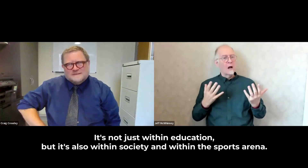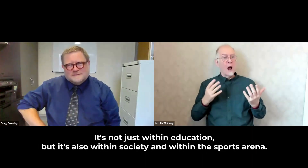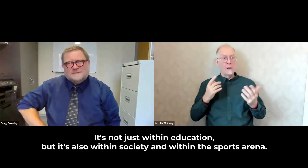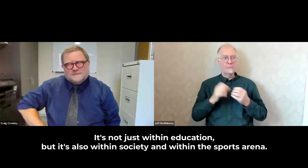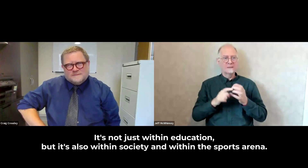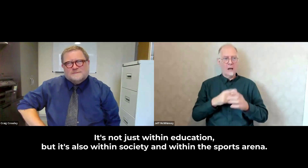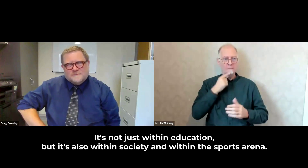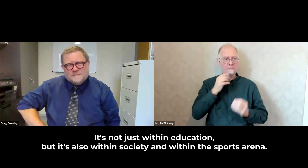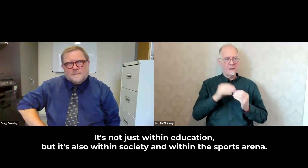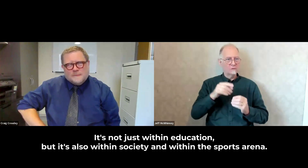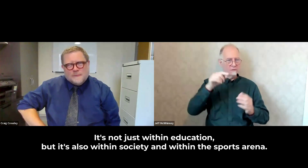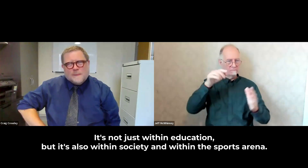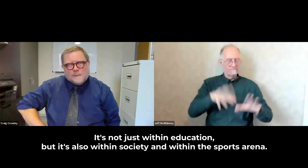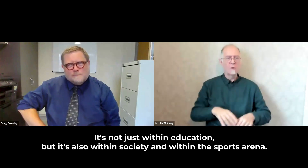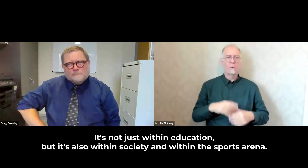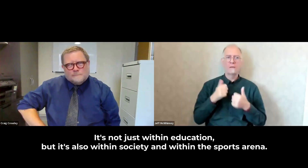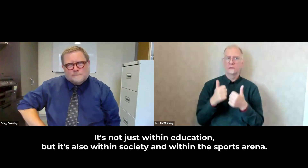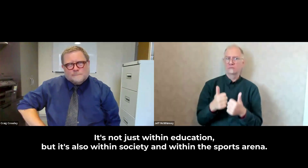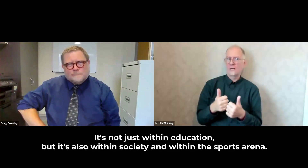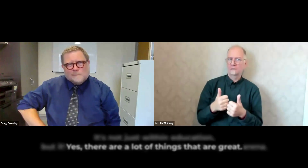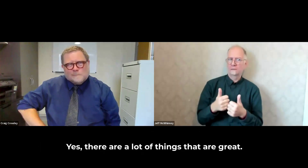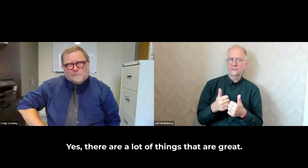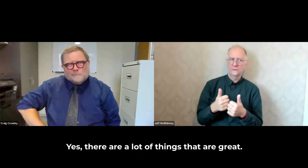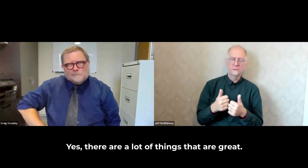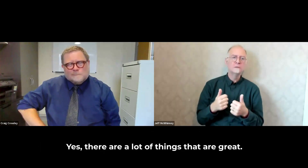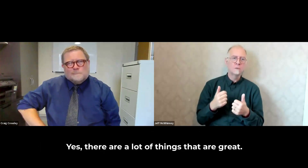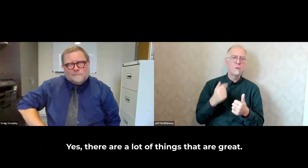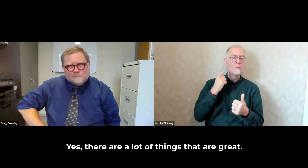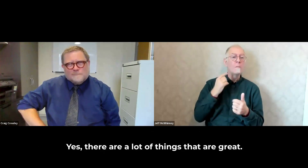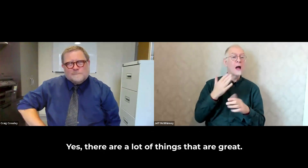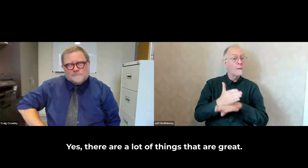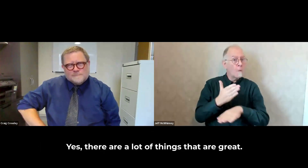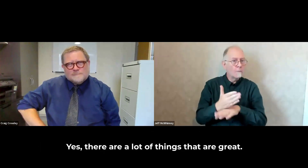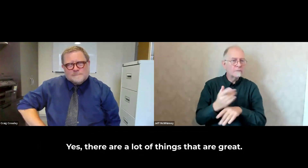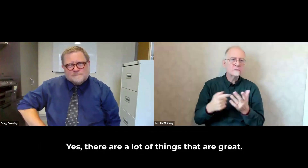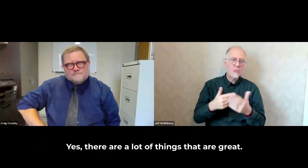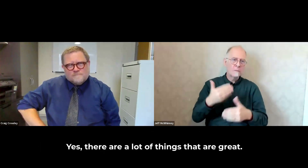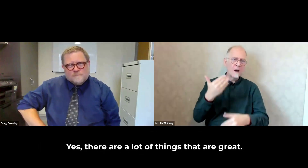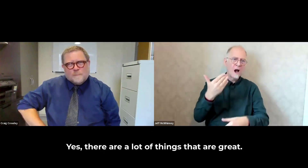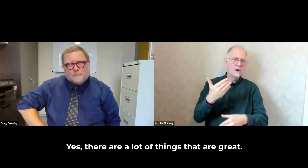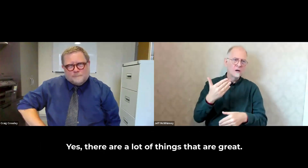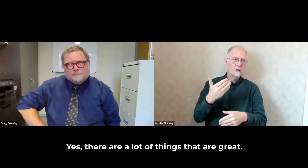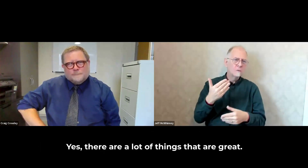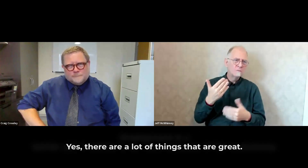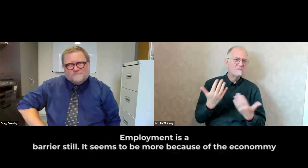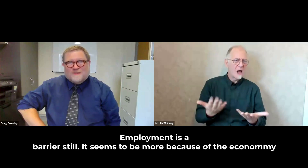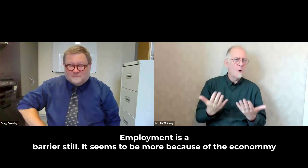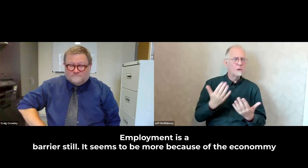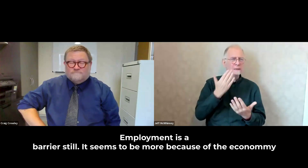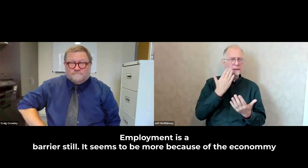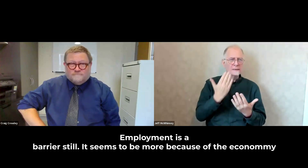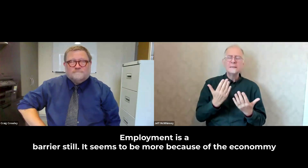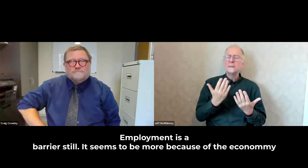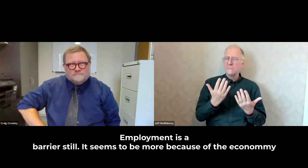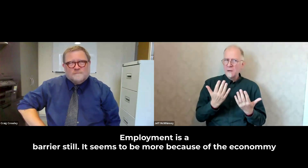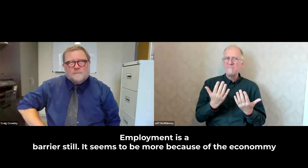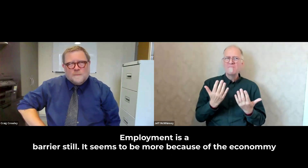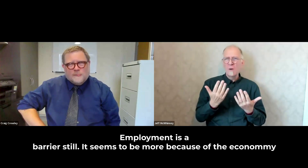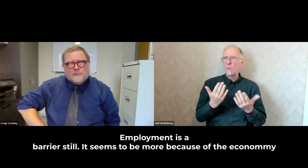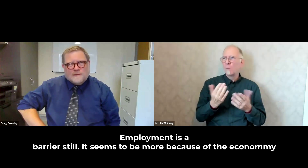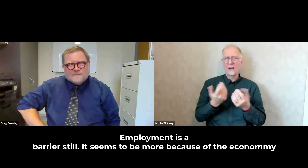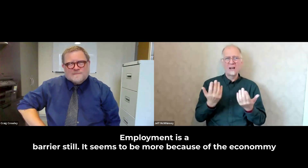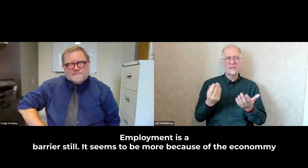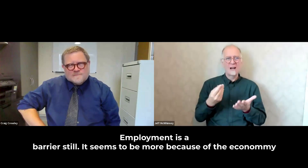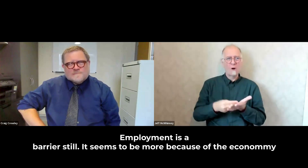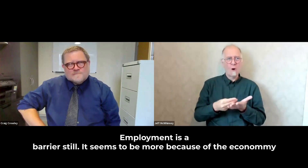society and within the sports arena. Yes, there are a lot of things that are great. Employment was a